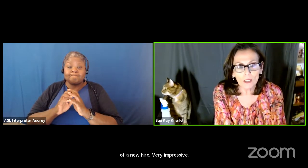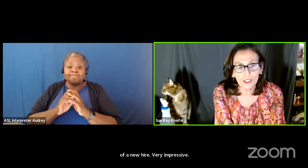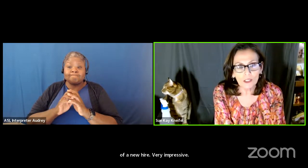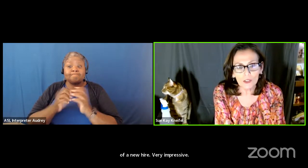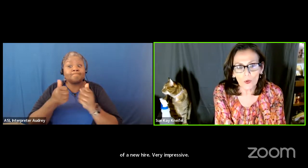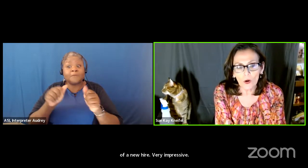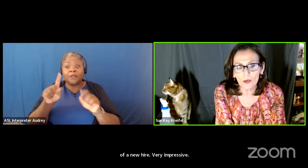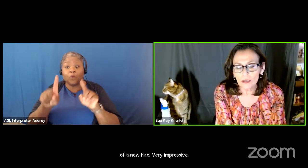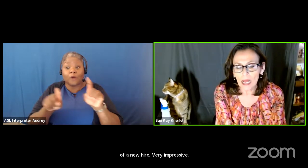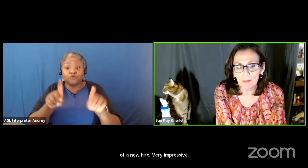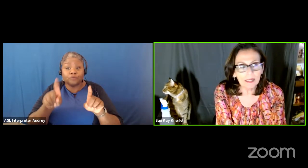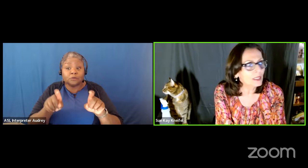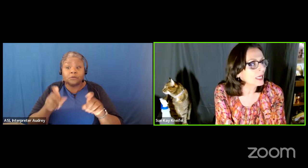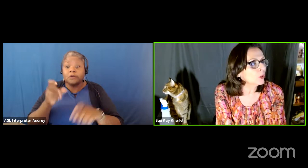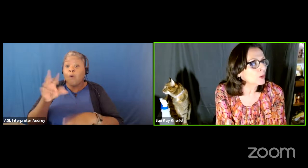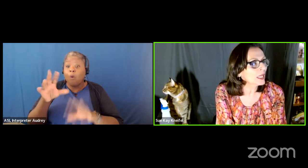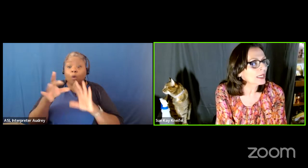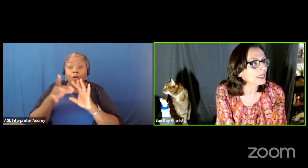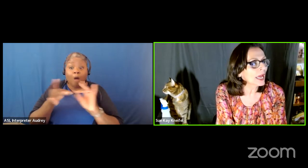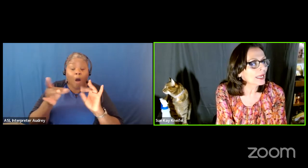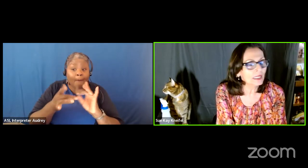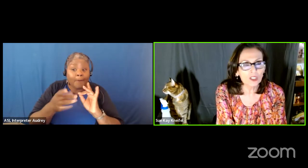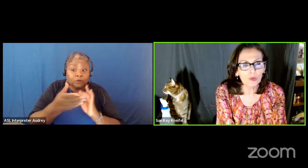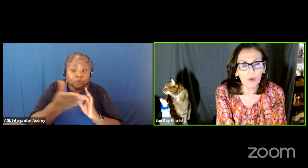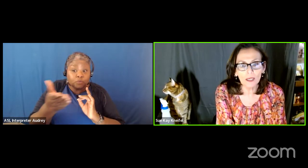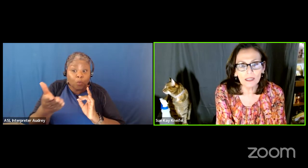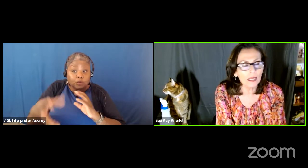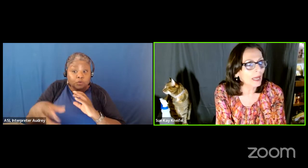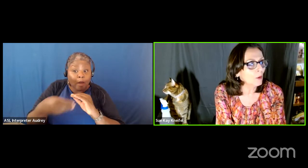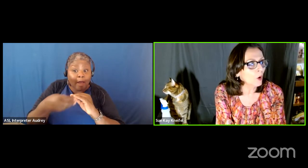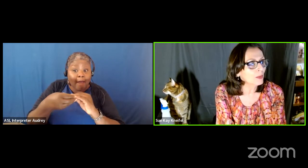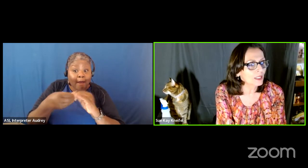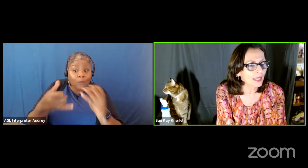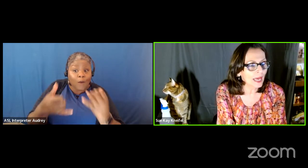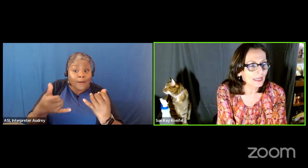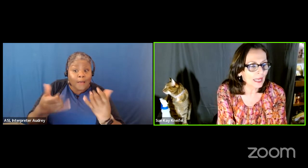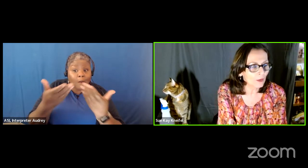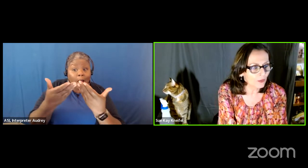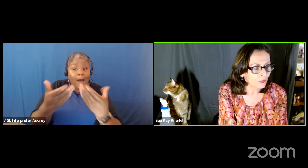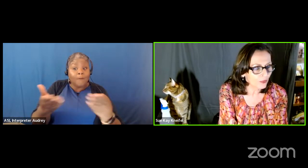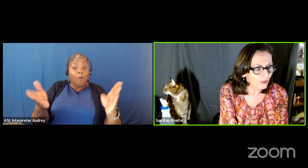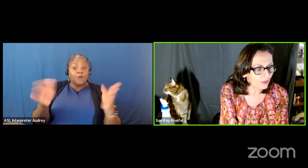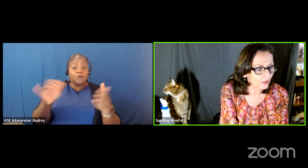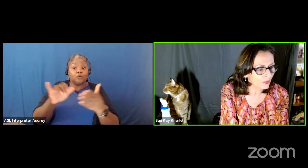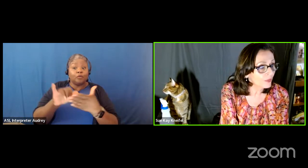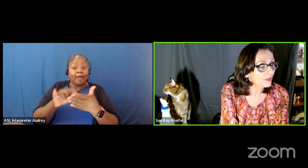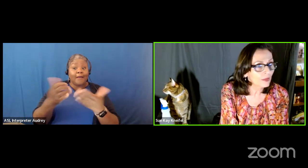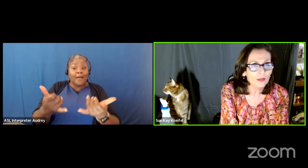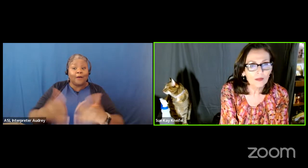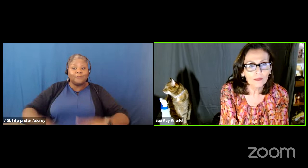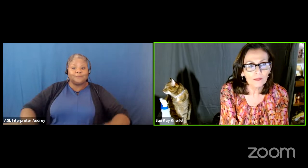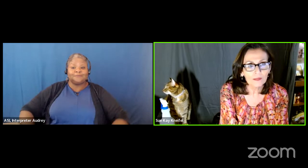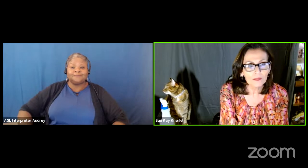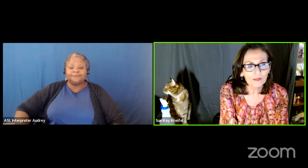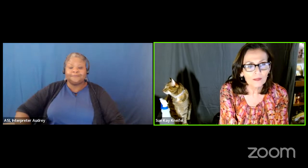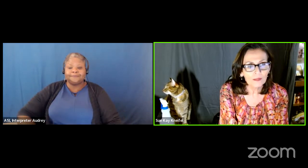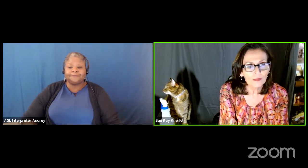Any questions or comments that you would like to add at this point? I'm open to that now.